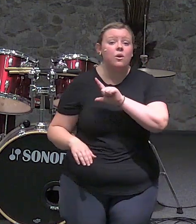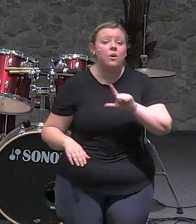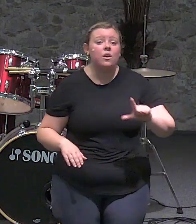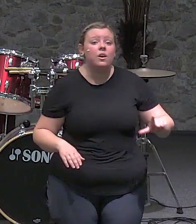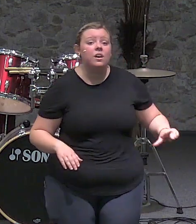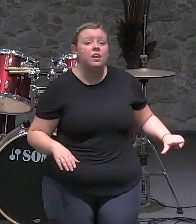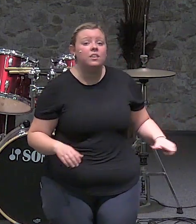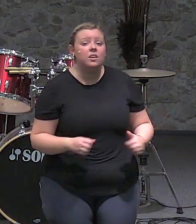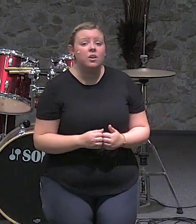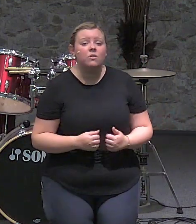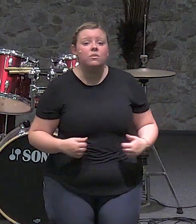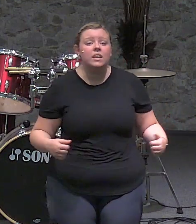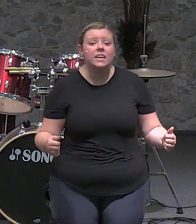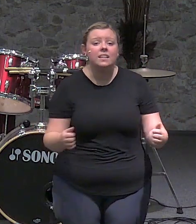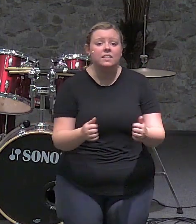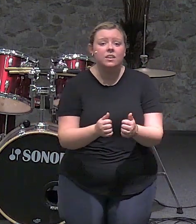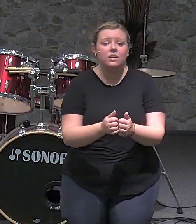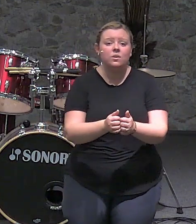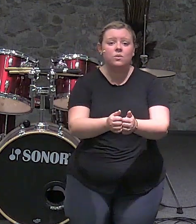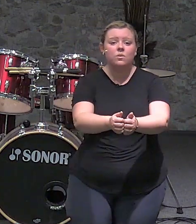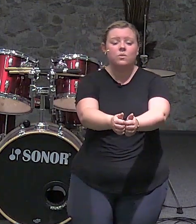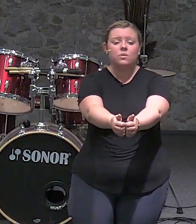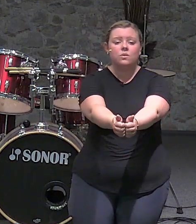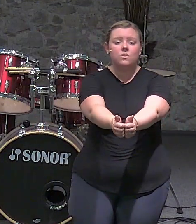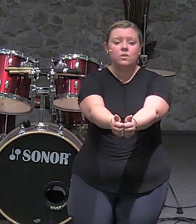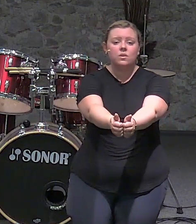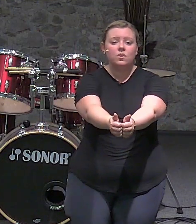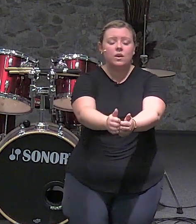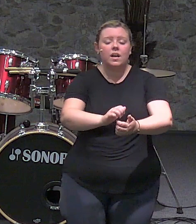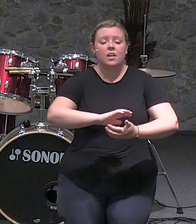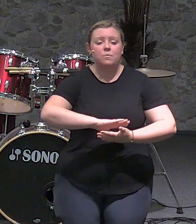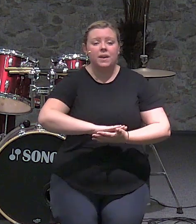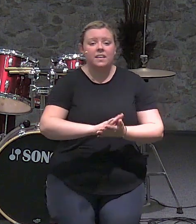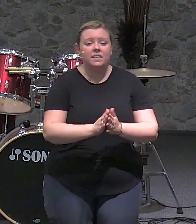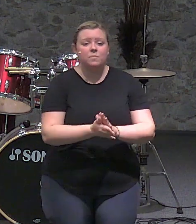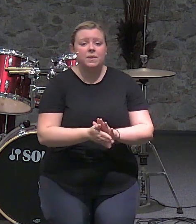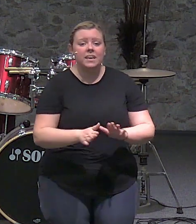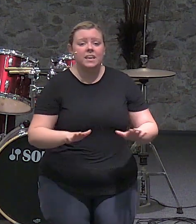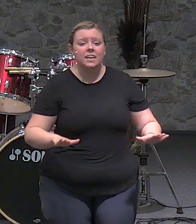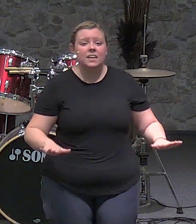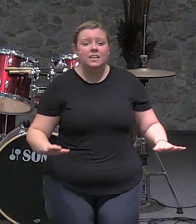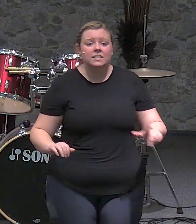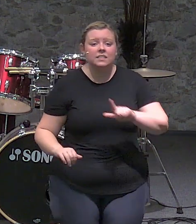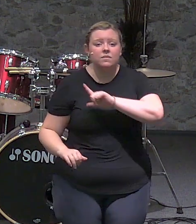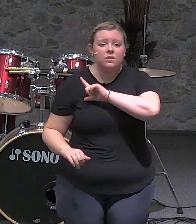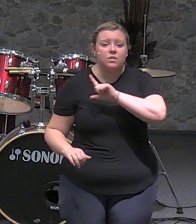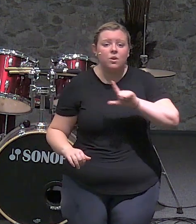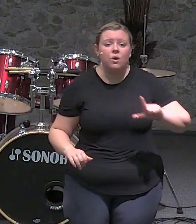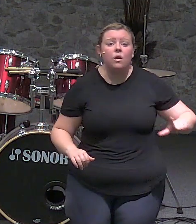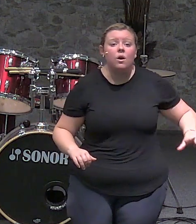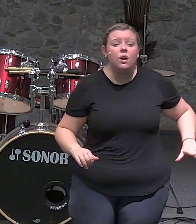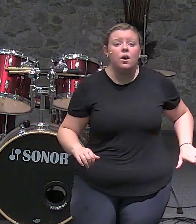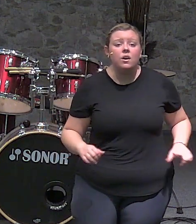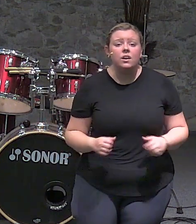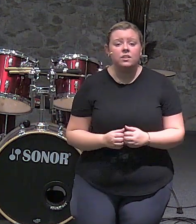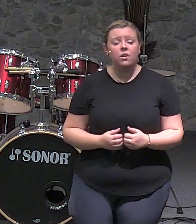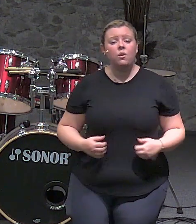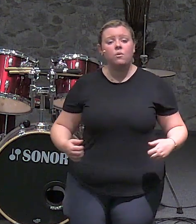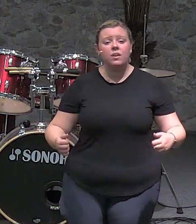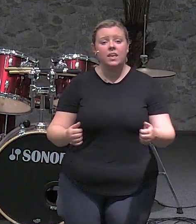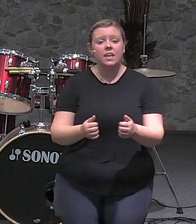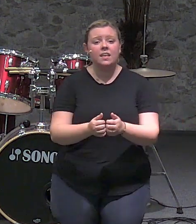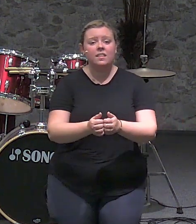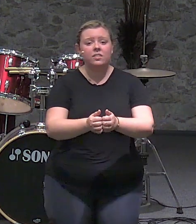the Lord go with you. May the peace of the Lord